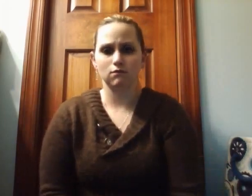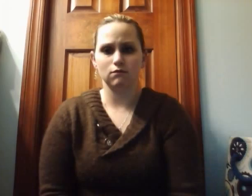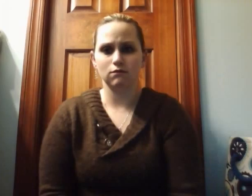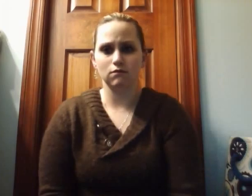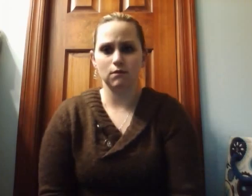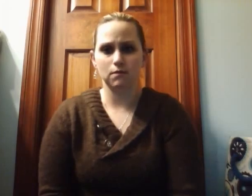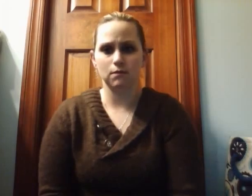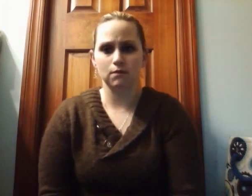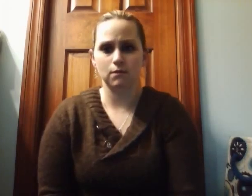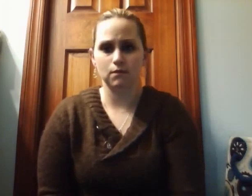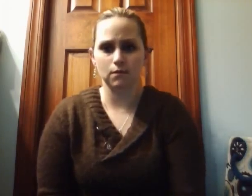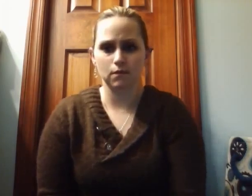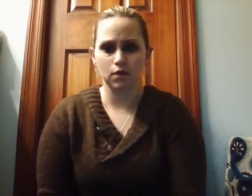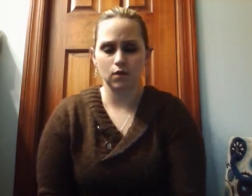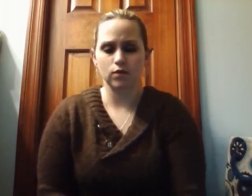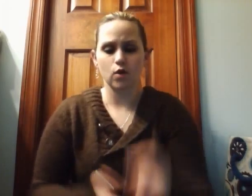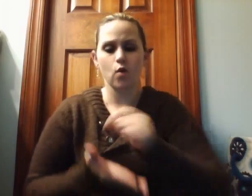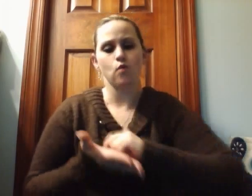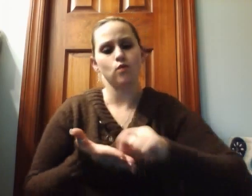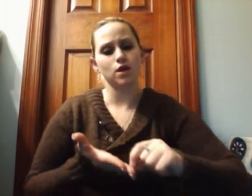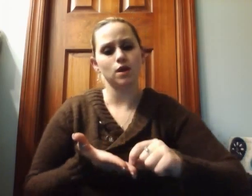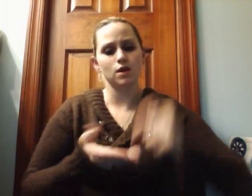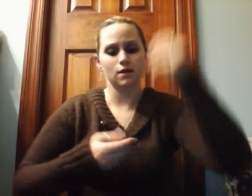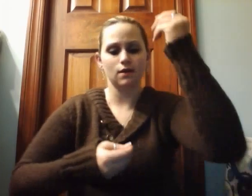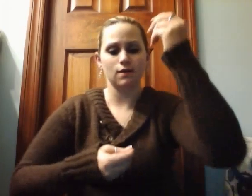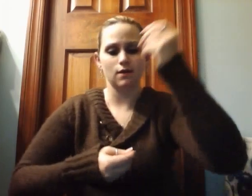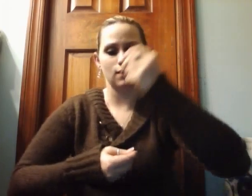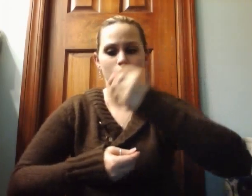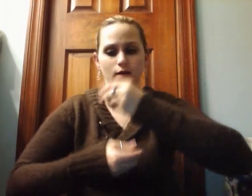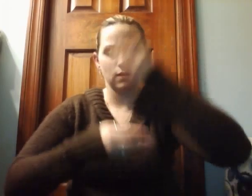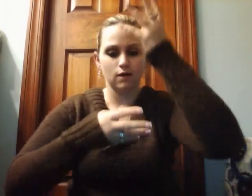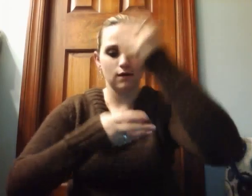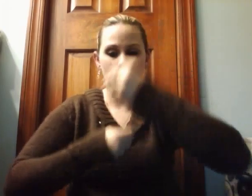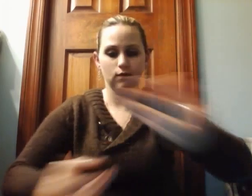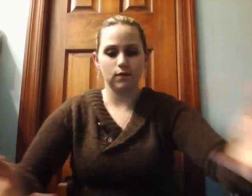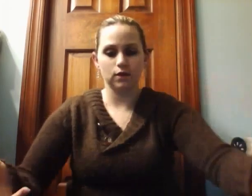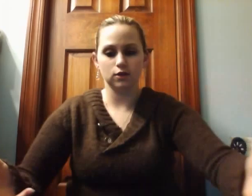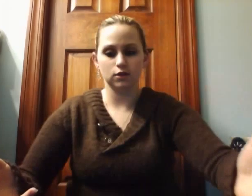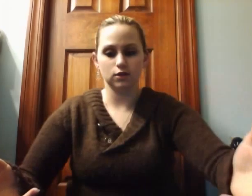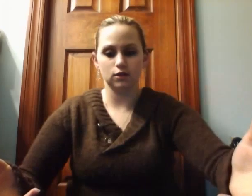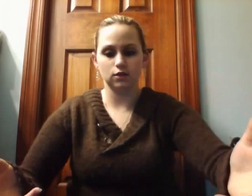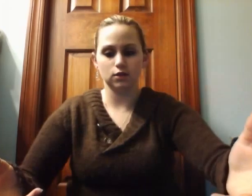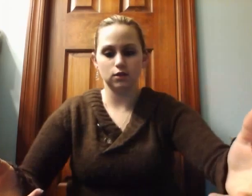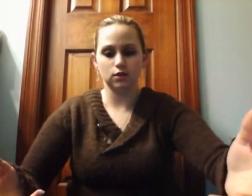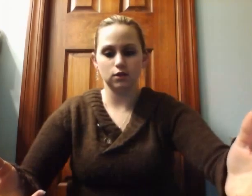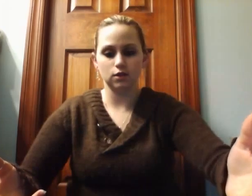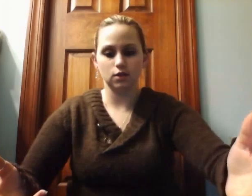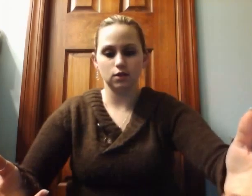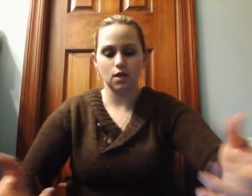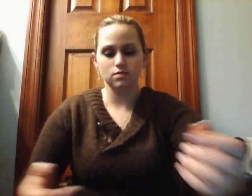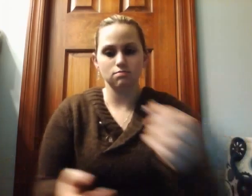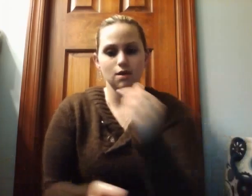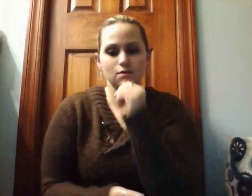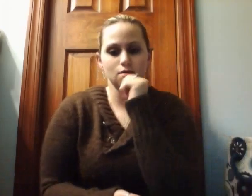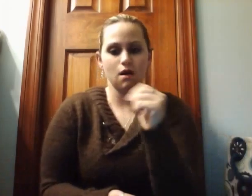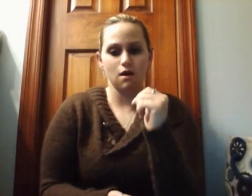their video information, they don't highlight the things that they don't make their brochures stand out